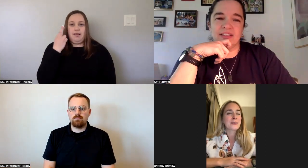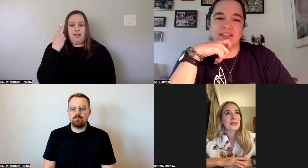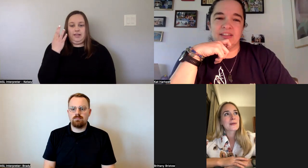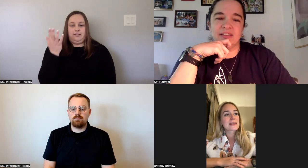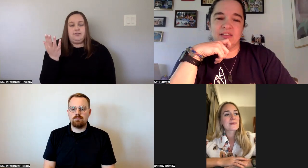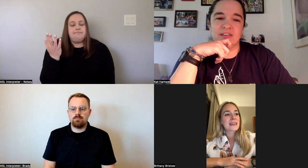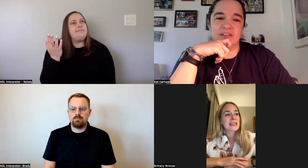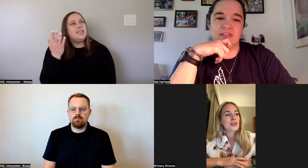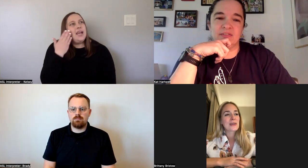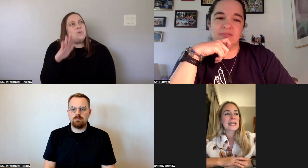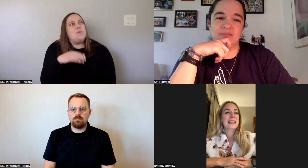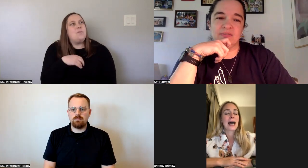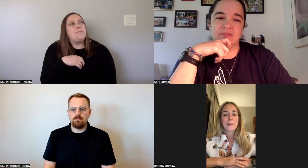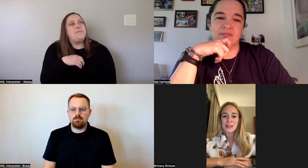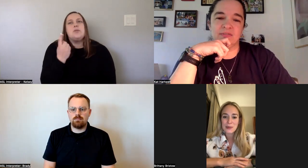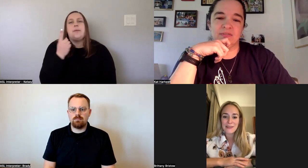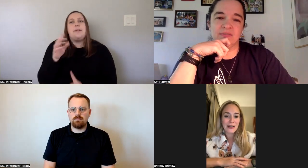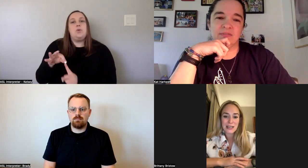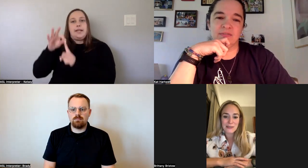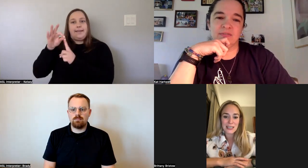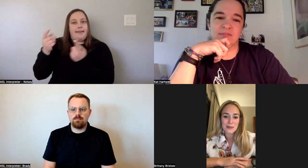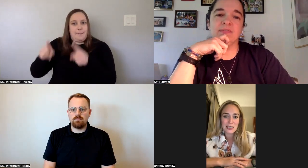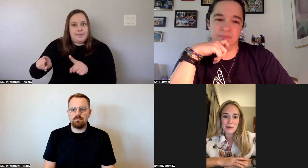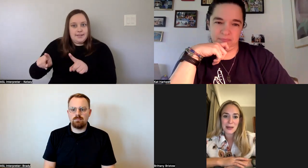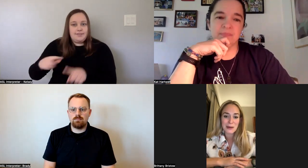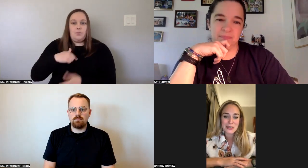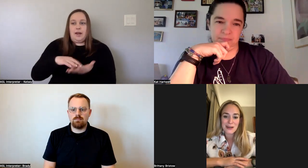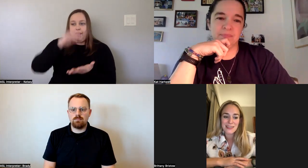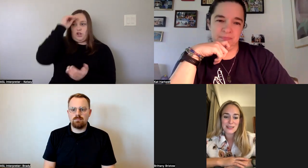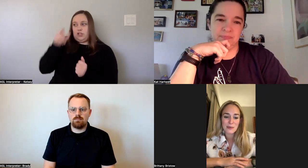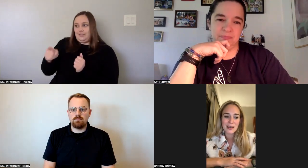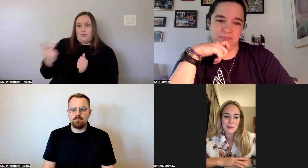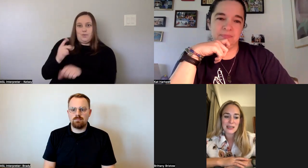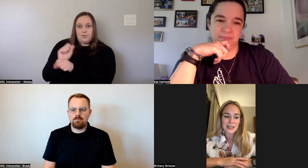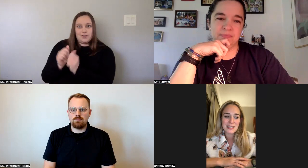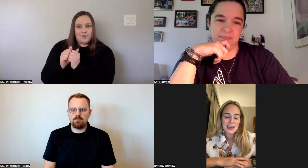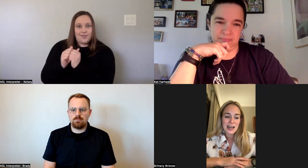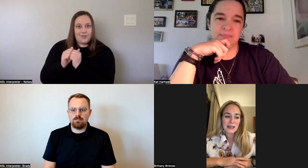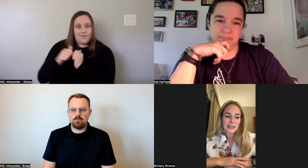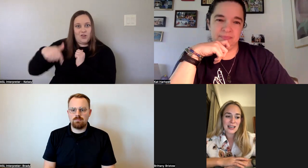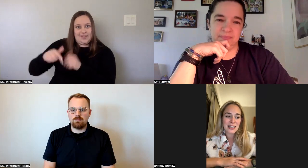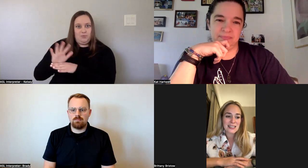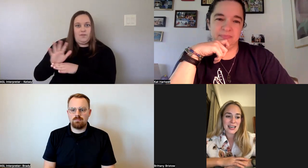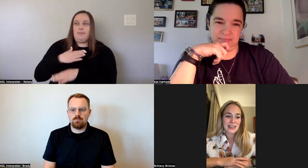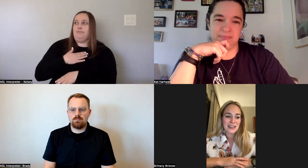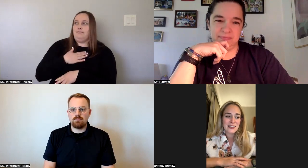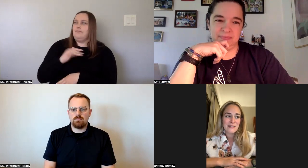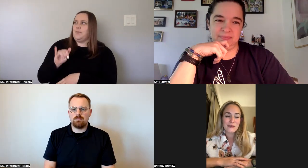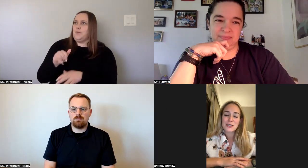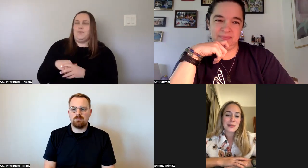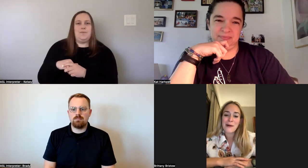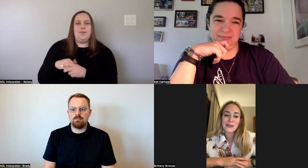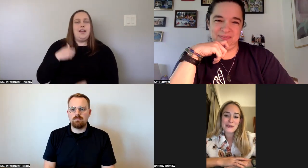I don't know, there was something unique that happened when I found out that he was going to be my co-star in this one, because I realized